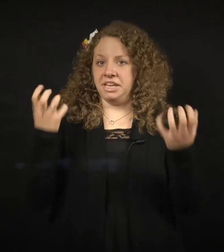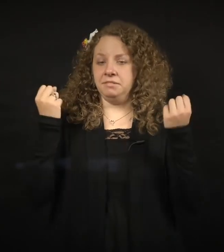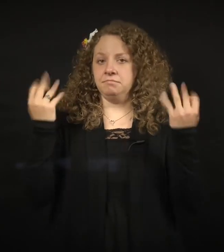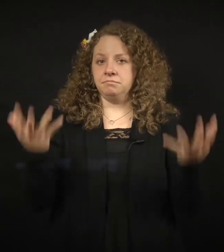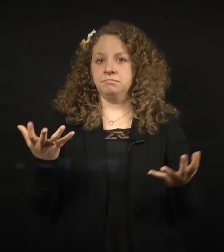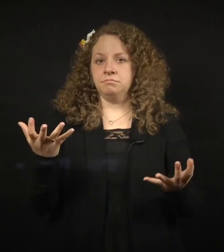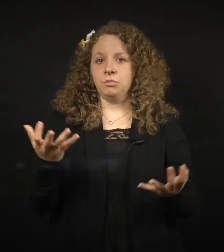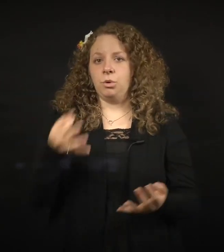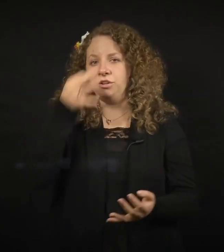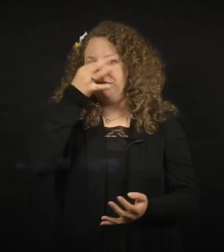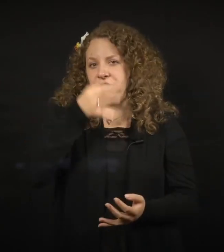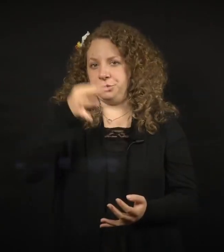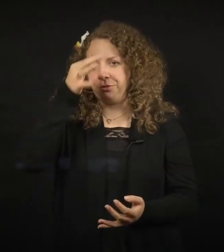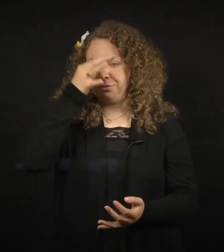many, or few.